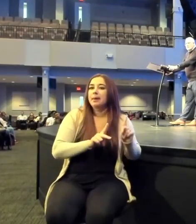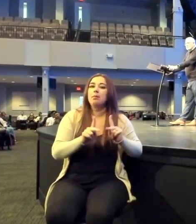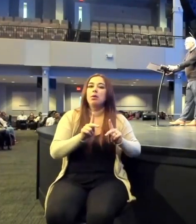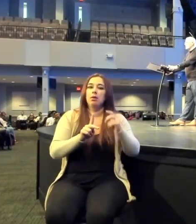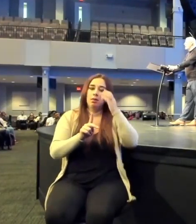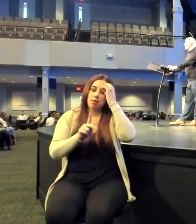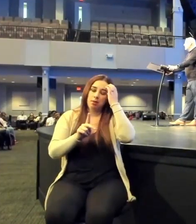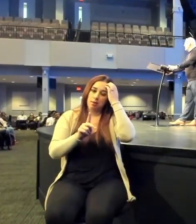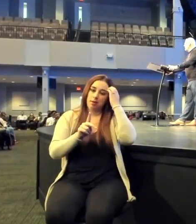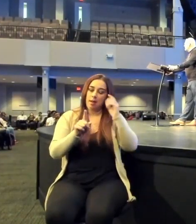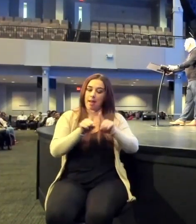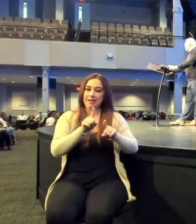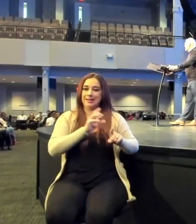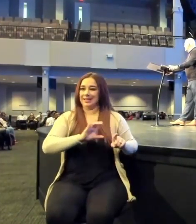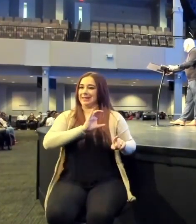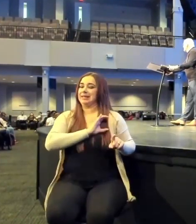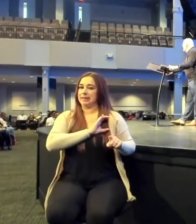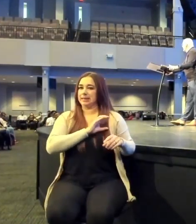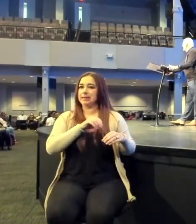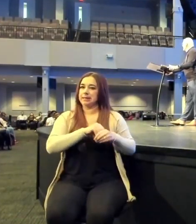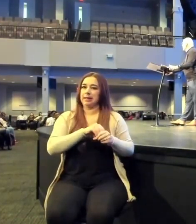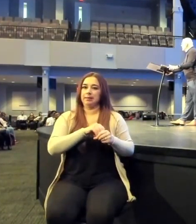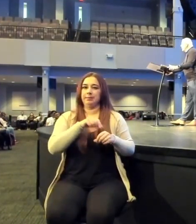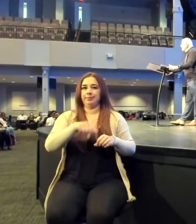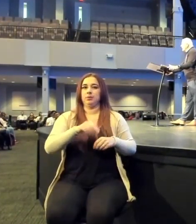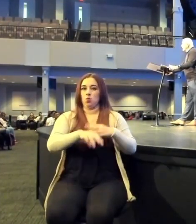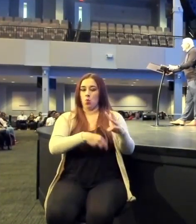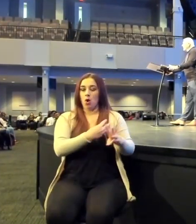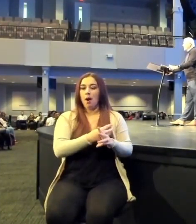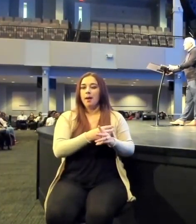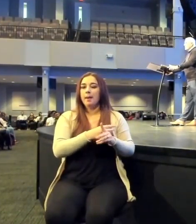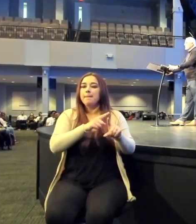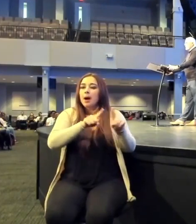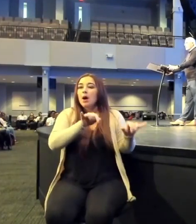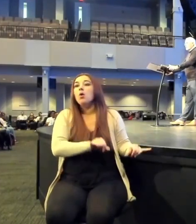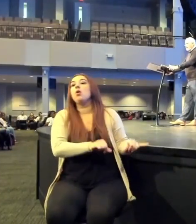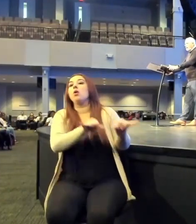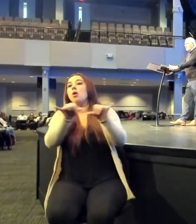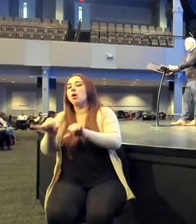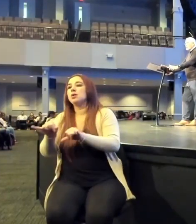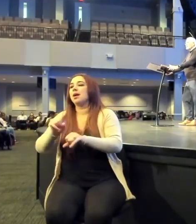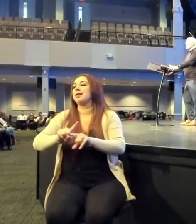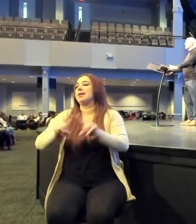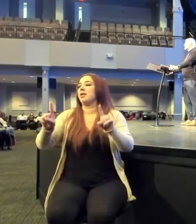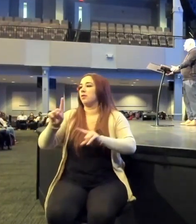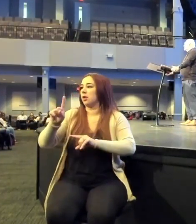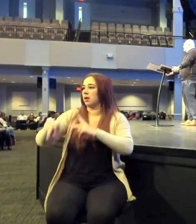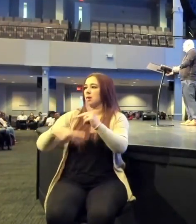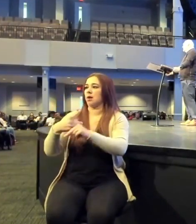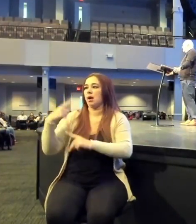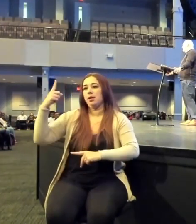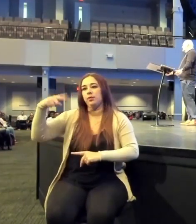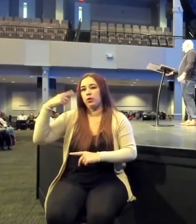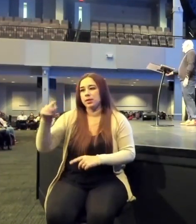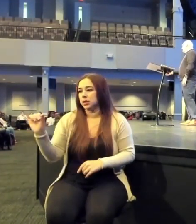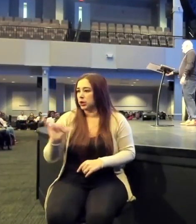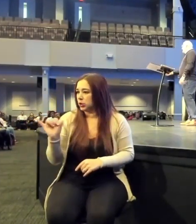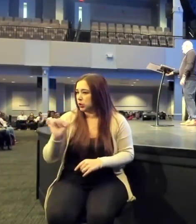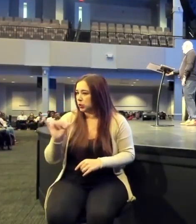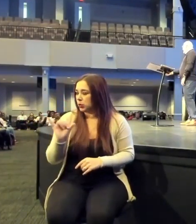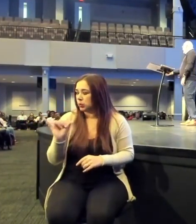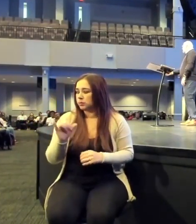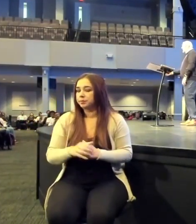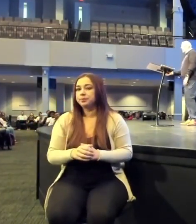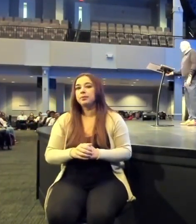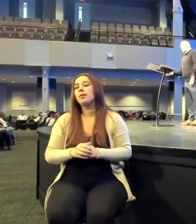of citizens together in our nation and citizens of this world, but also there's another kind of craziness that's going on in our society